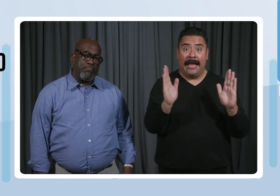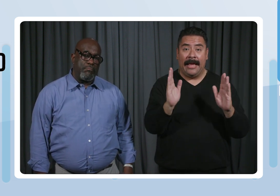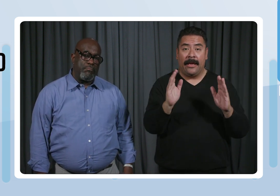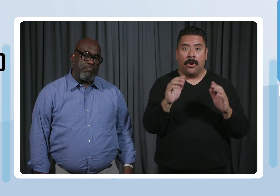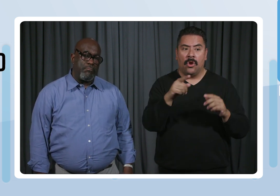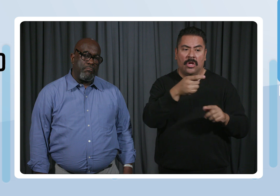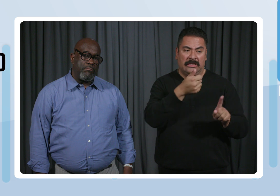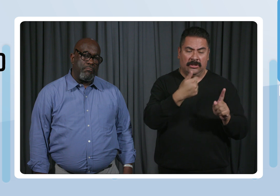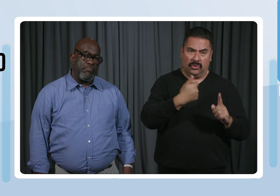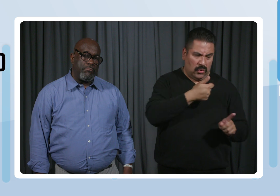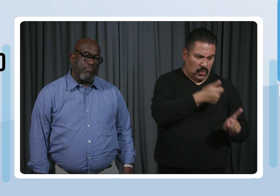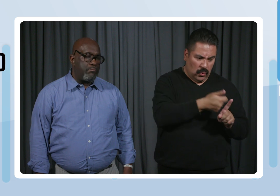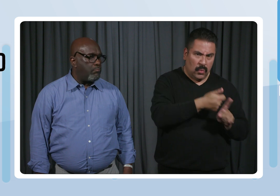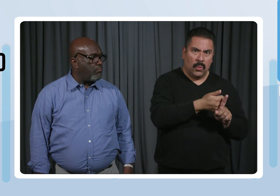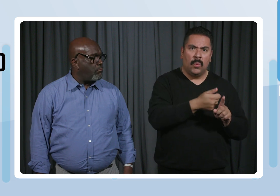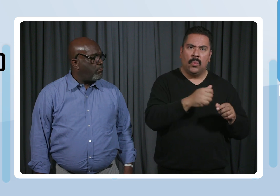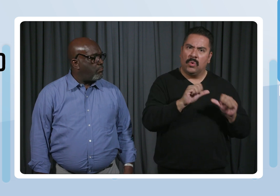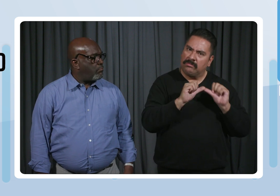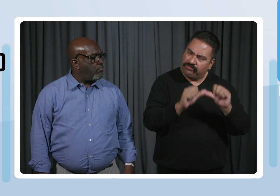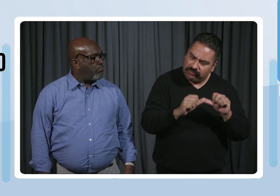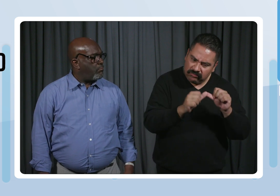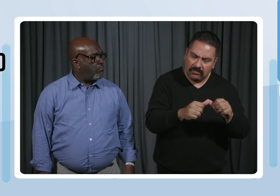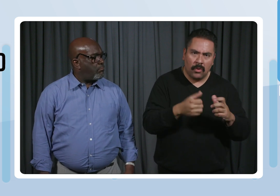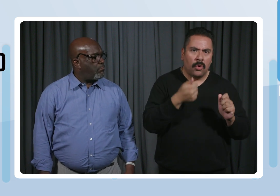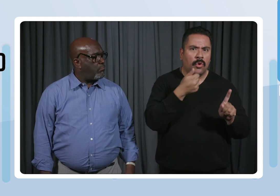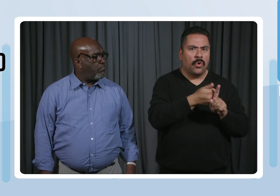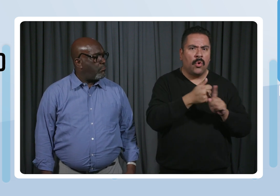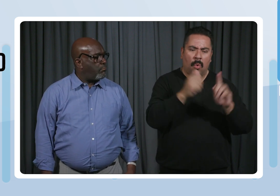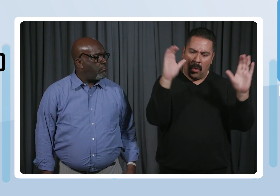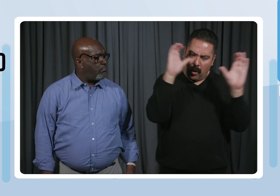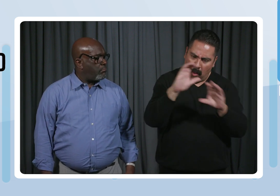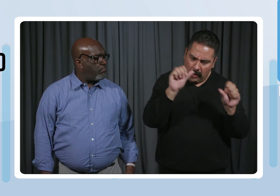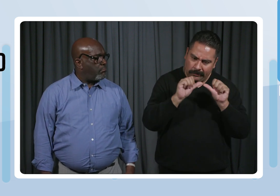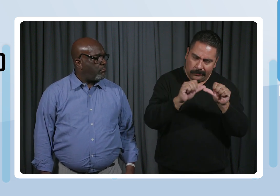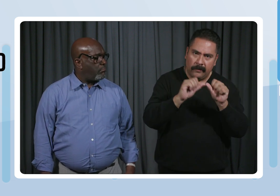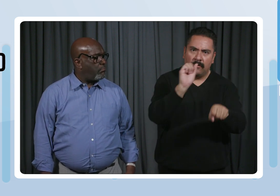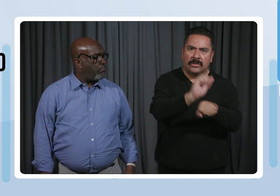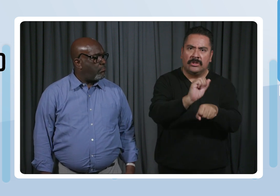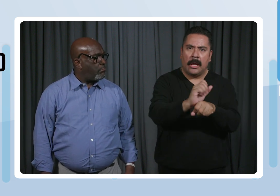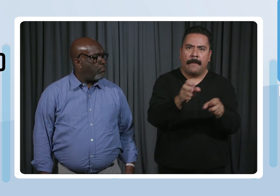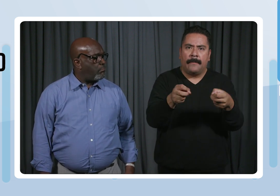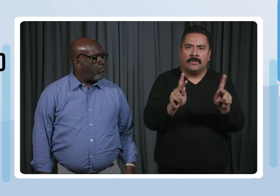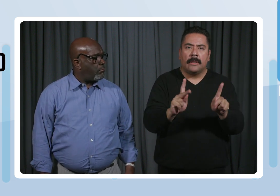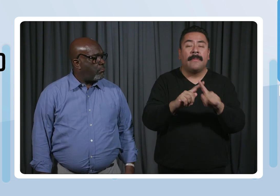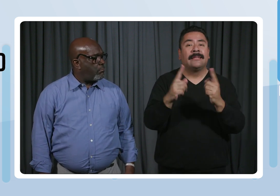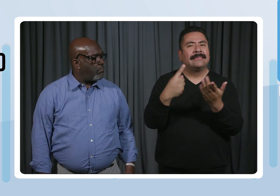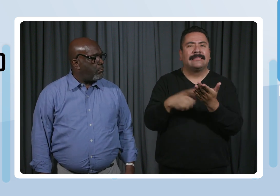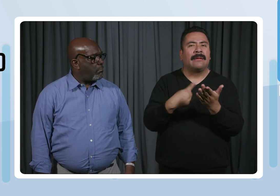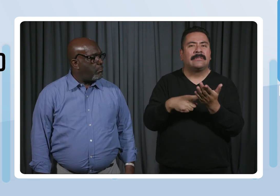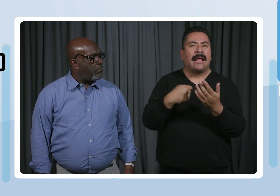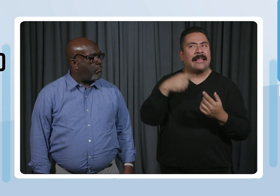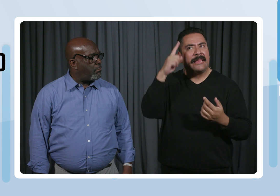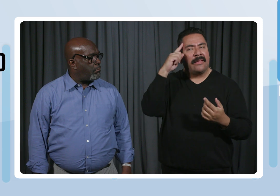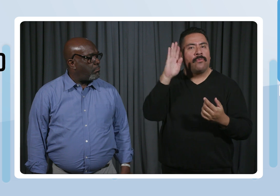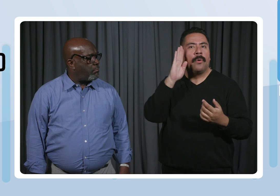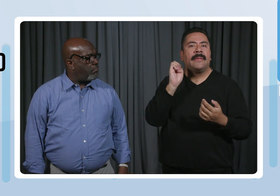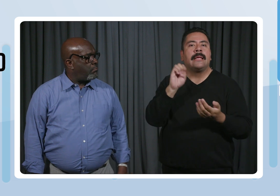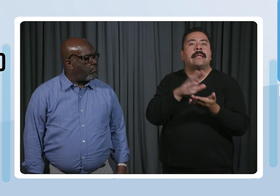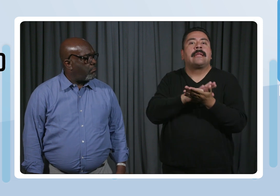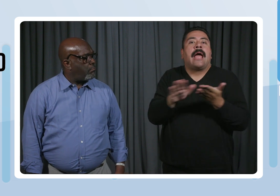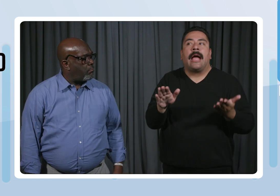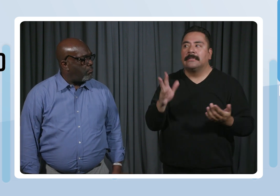keep pushing, you keep, pursuing the job opportunities. But sometimes I think it would just be nice to